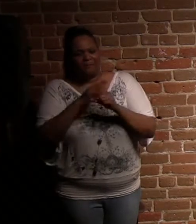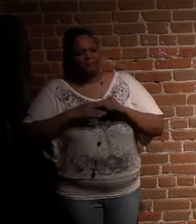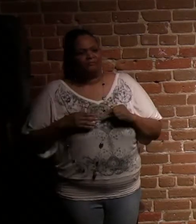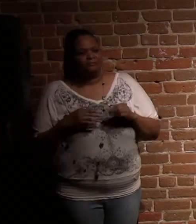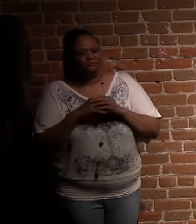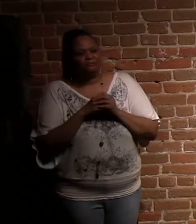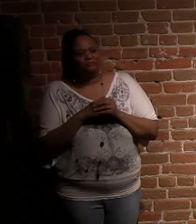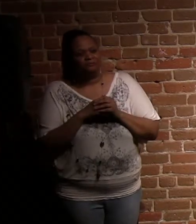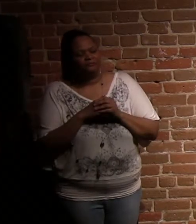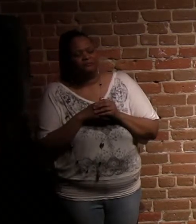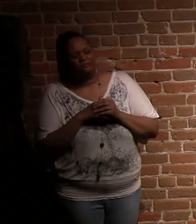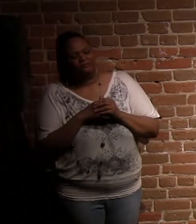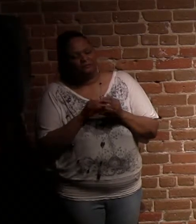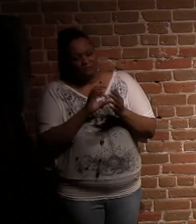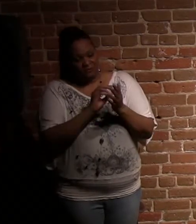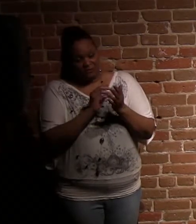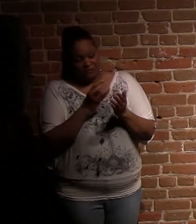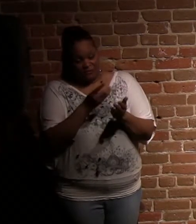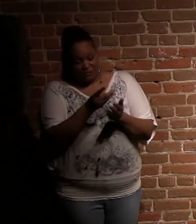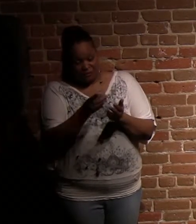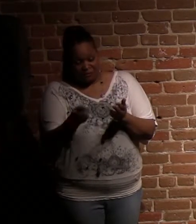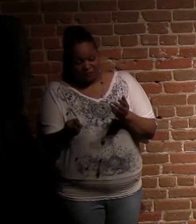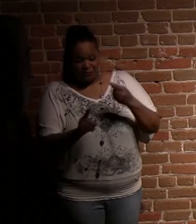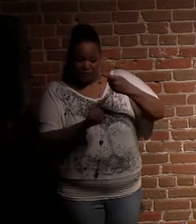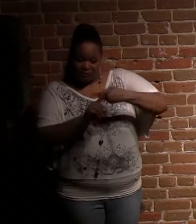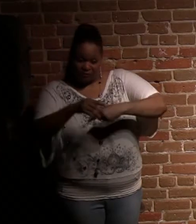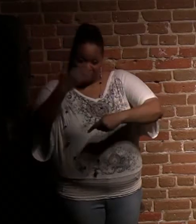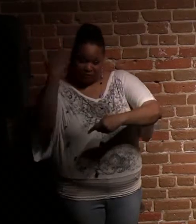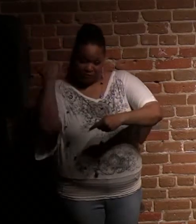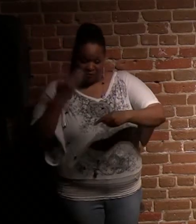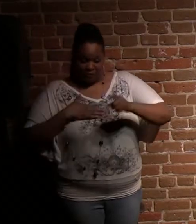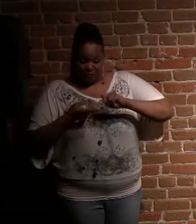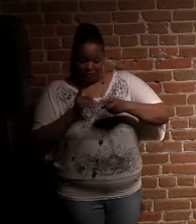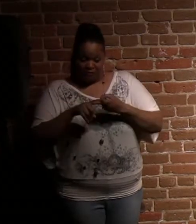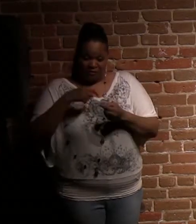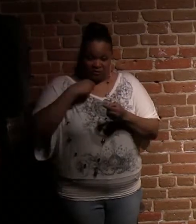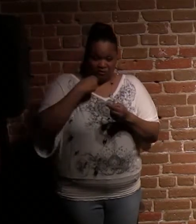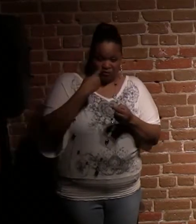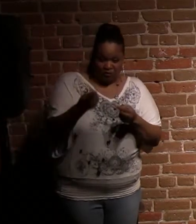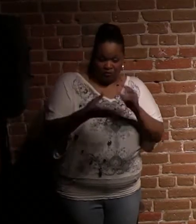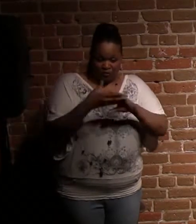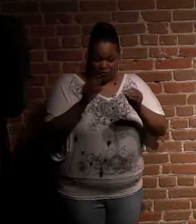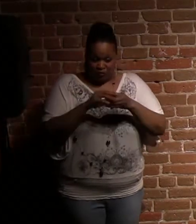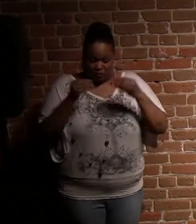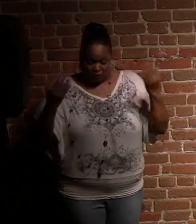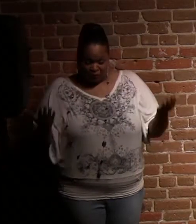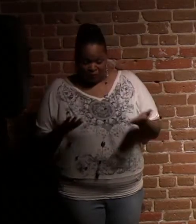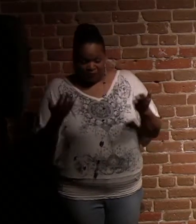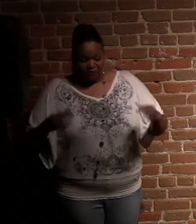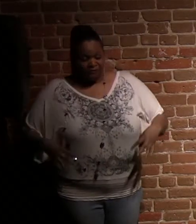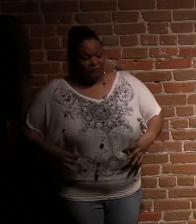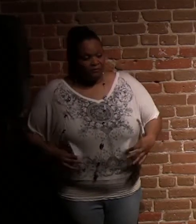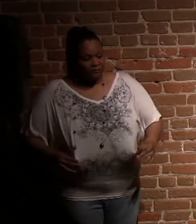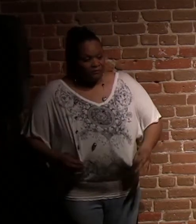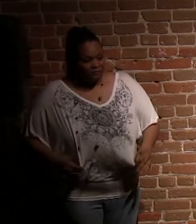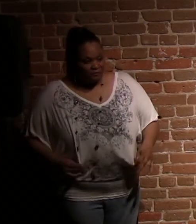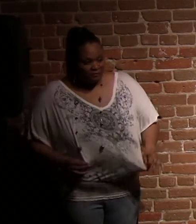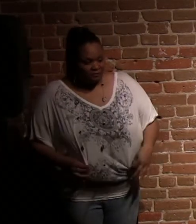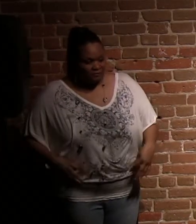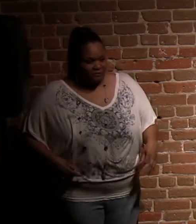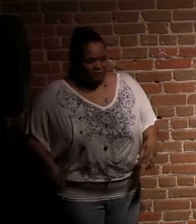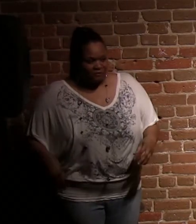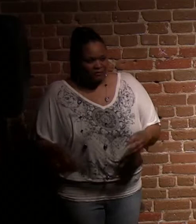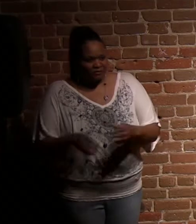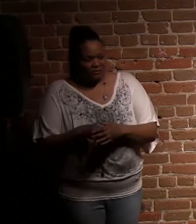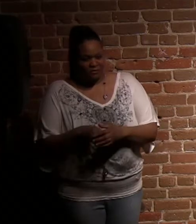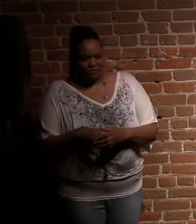A few months ago, a friend of mine told a story here. And that was actually, she invited me to come.